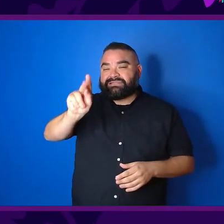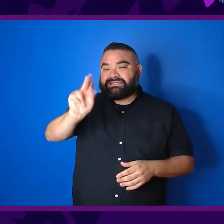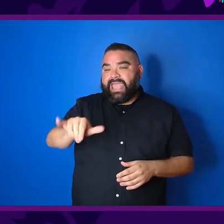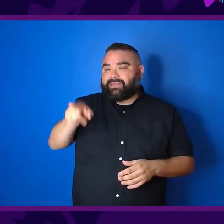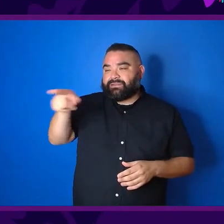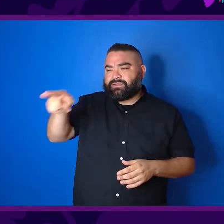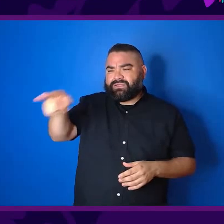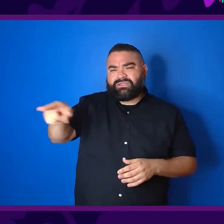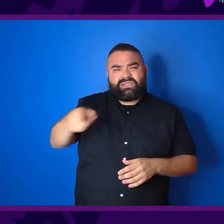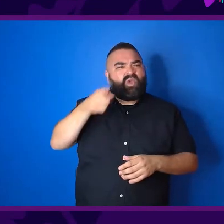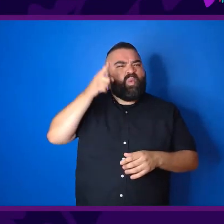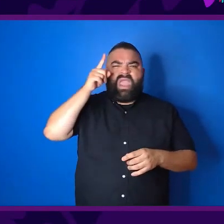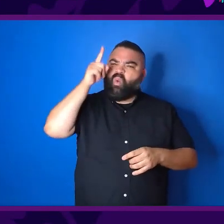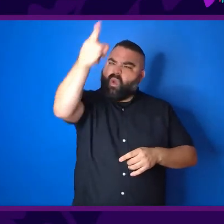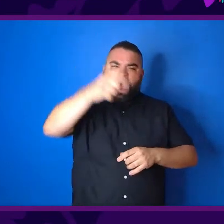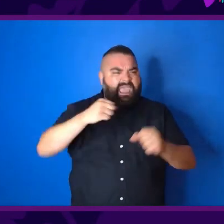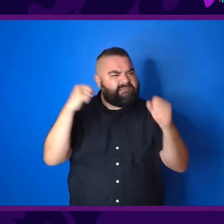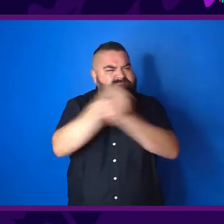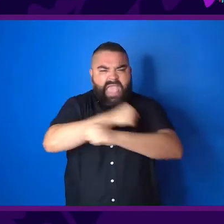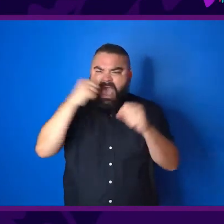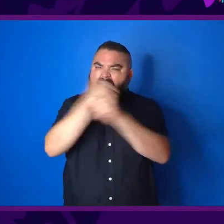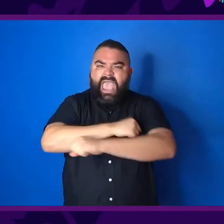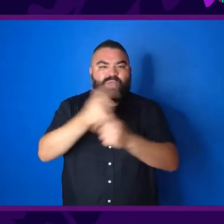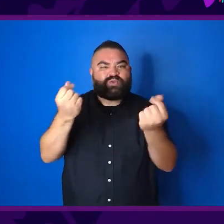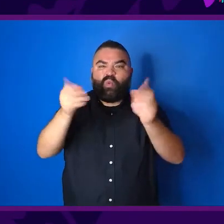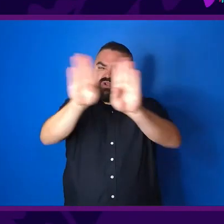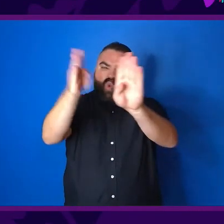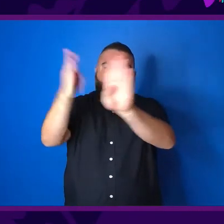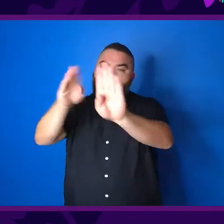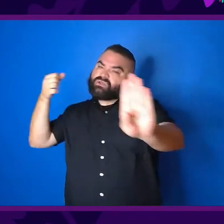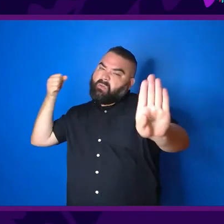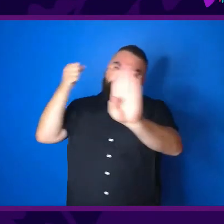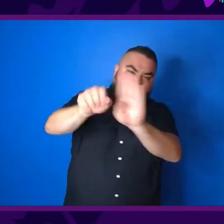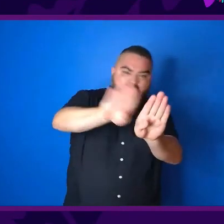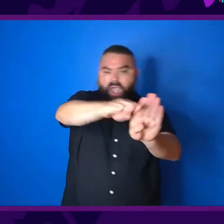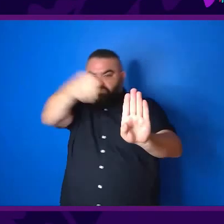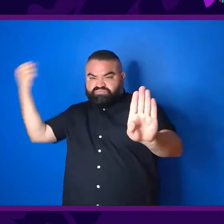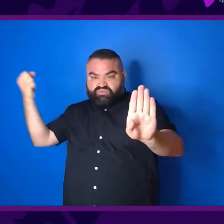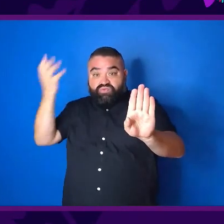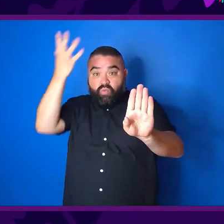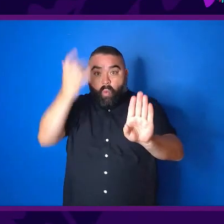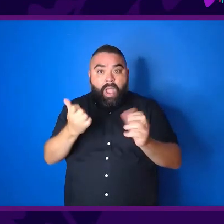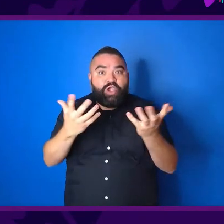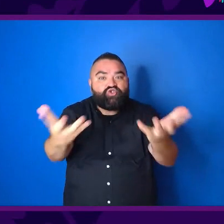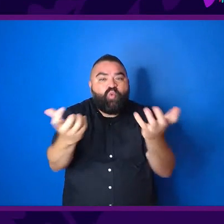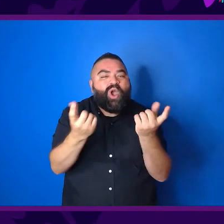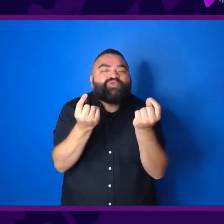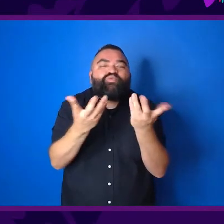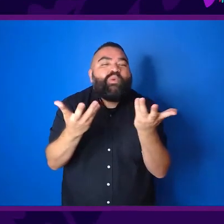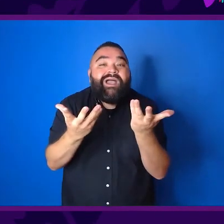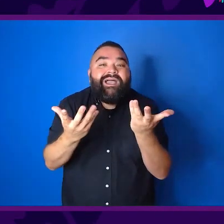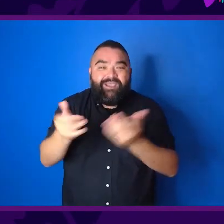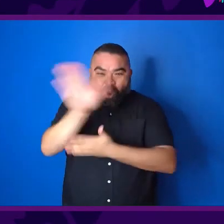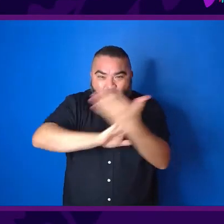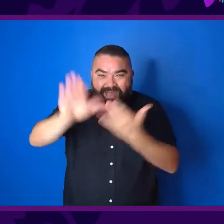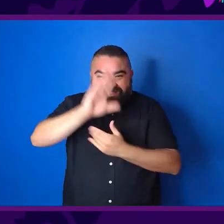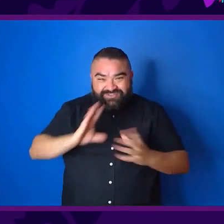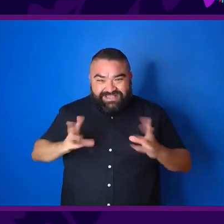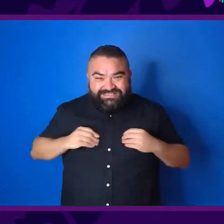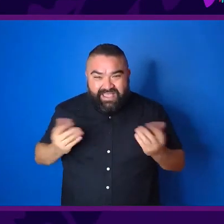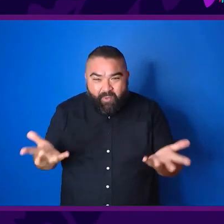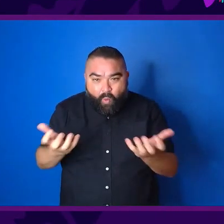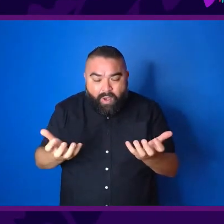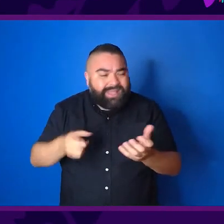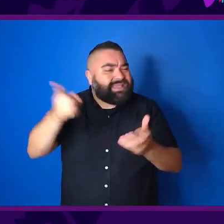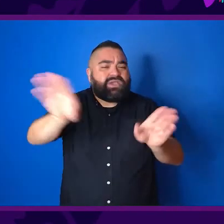breaking down the doors so that people could be admitted to college. He was one of those that opened the doors for Latinos, for